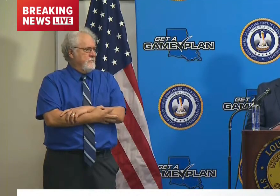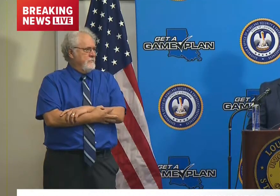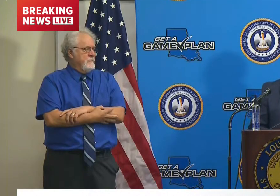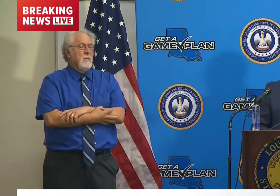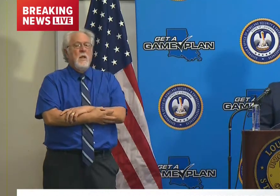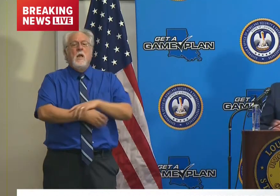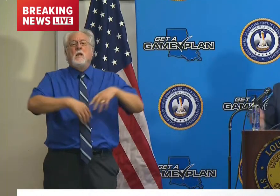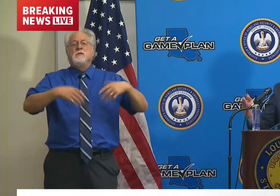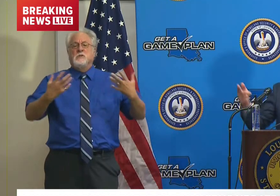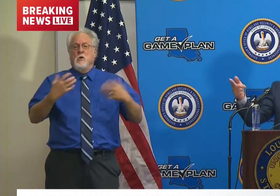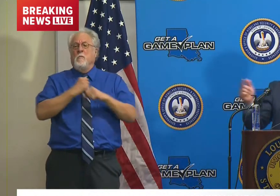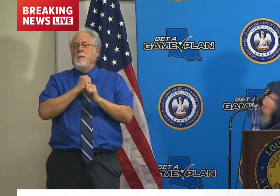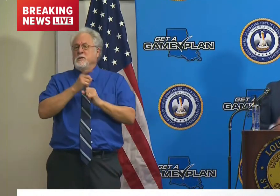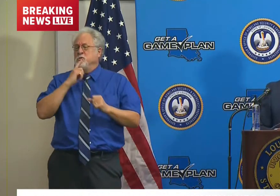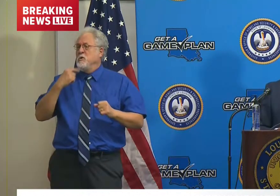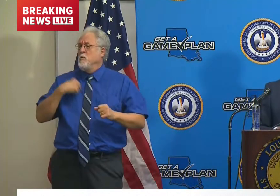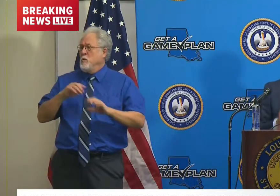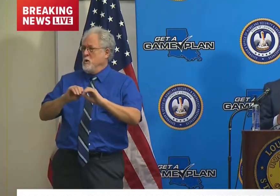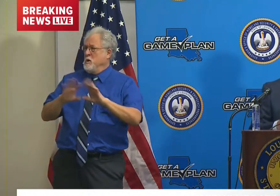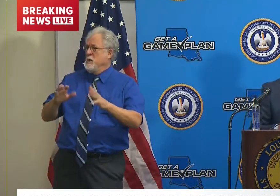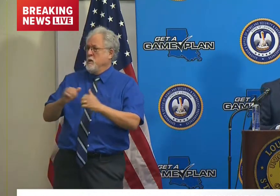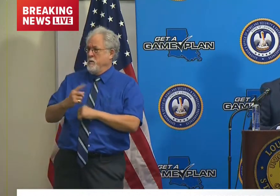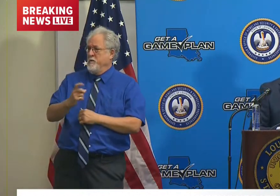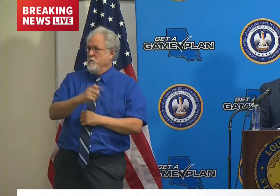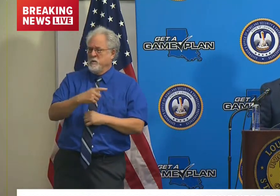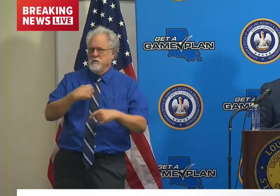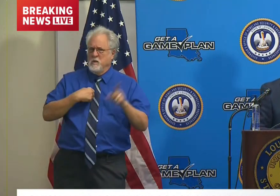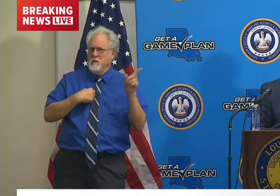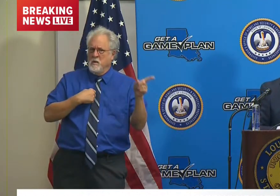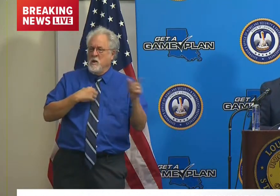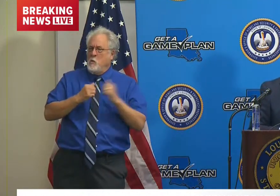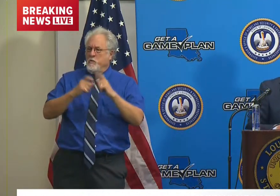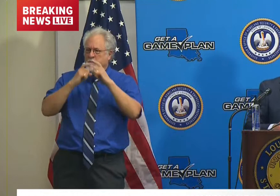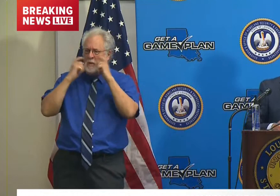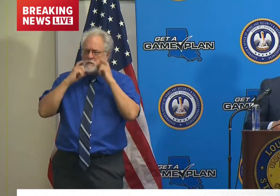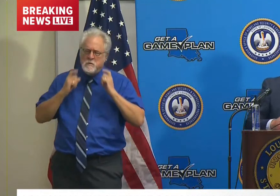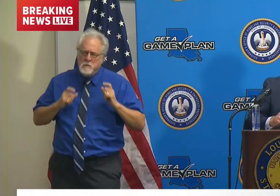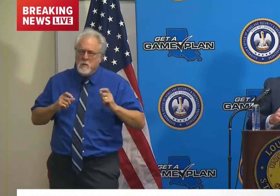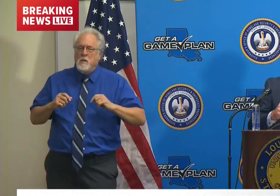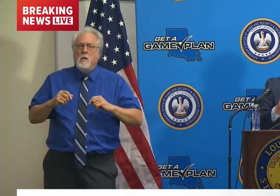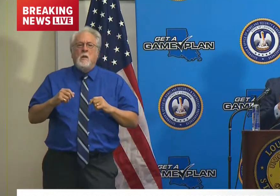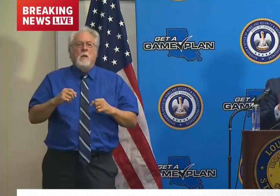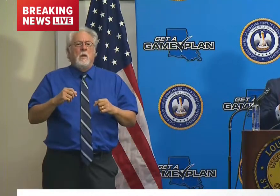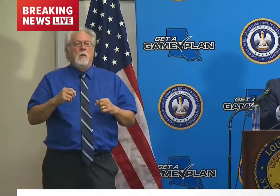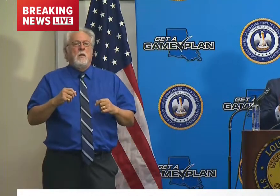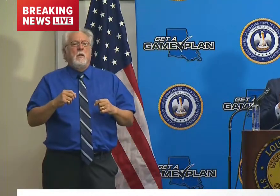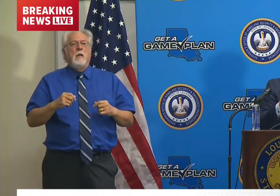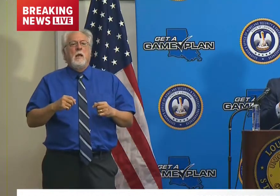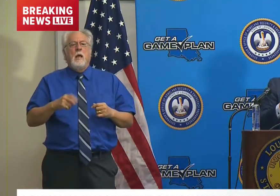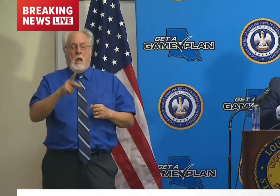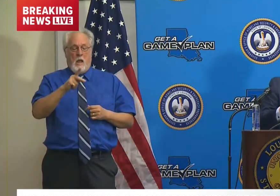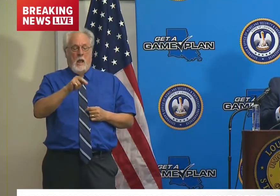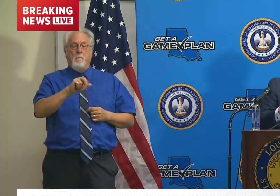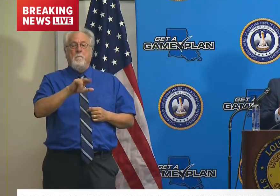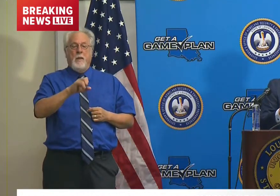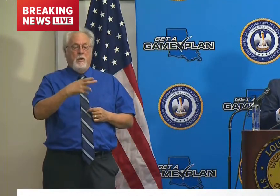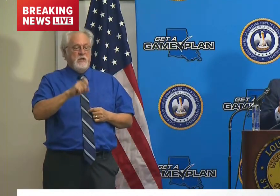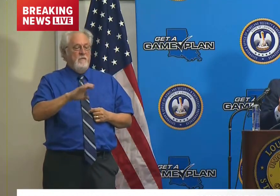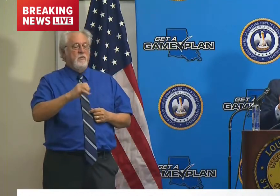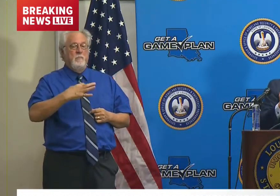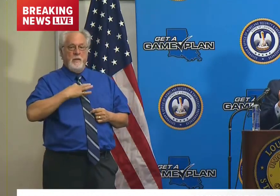So just to make sure we were clear with your question, because I was over there with a mask on, a parish has to be